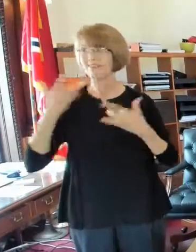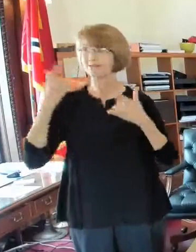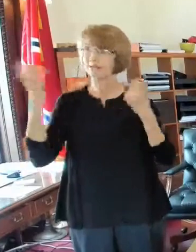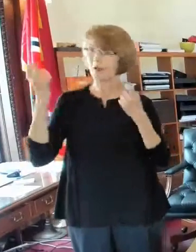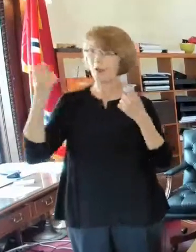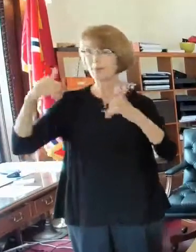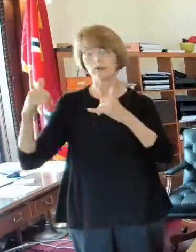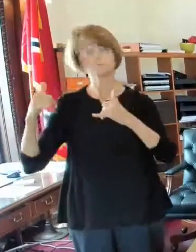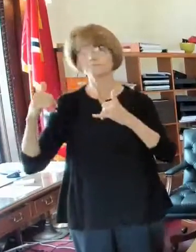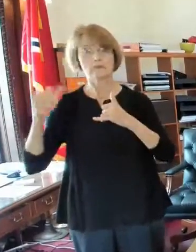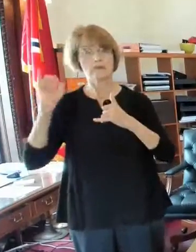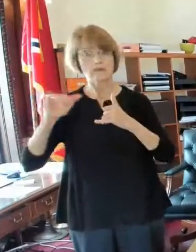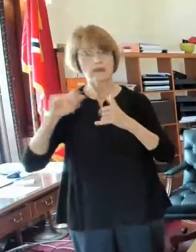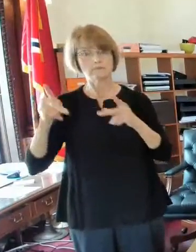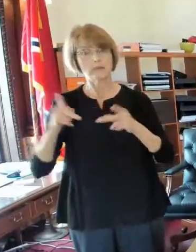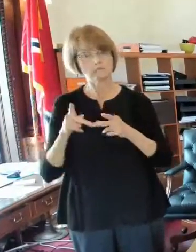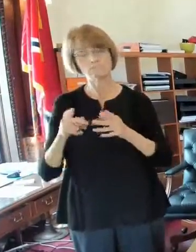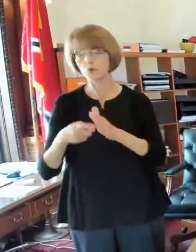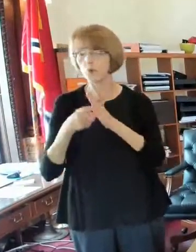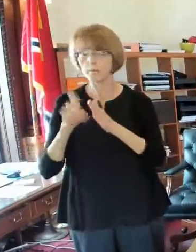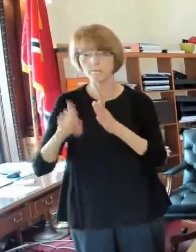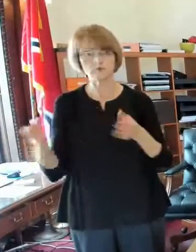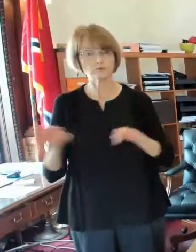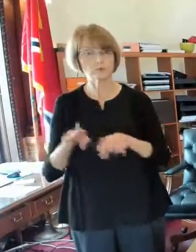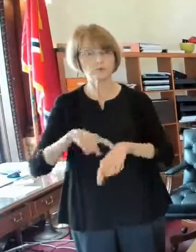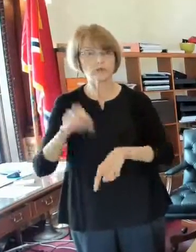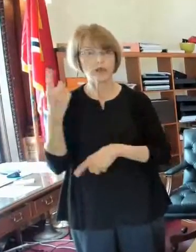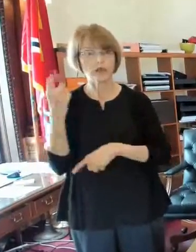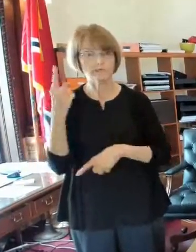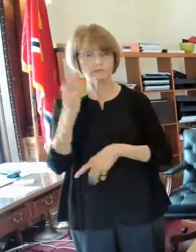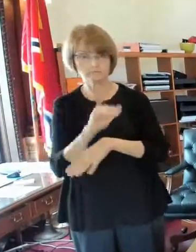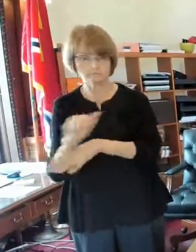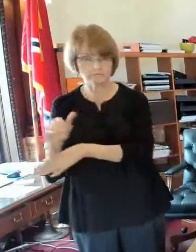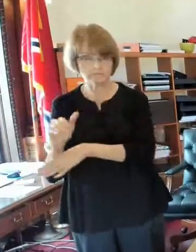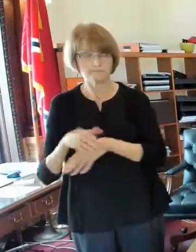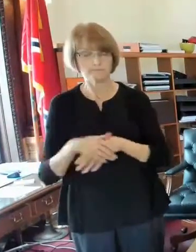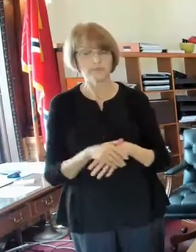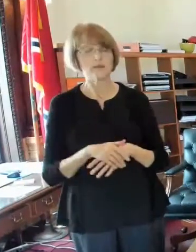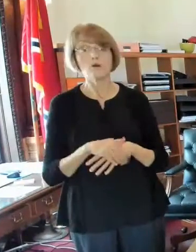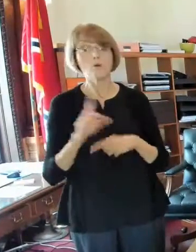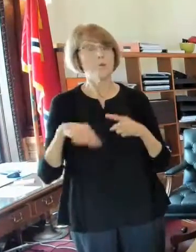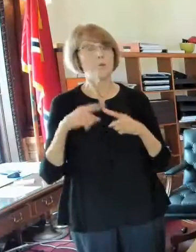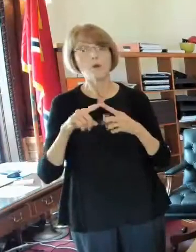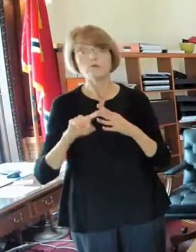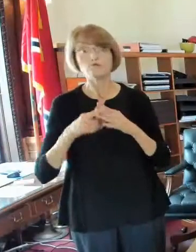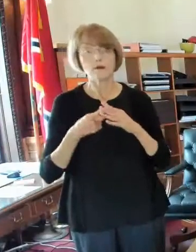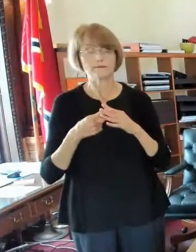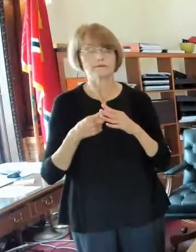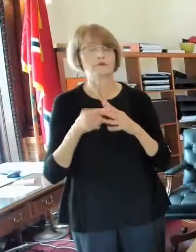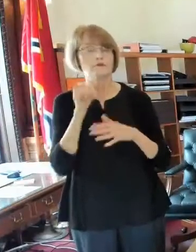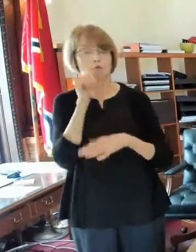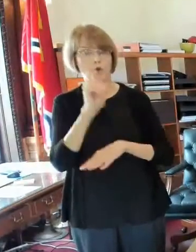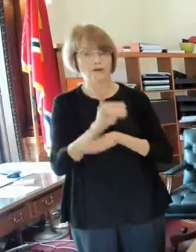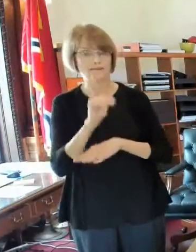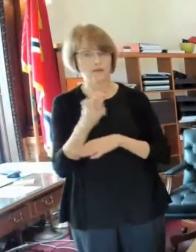to close at 11 o'clock. That goes into effect tomorrow evening, Thursday evening.